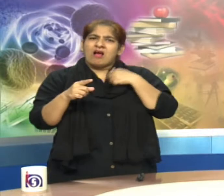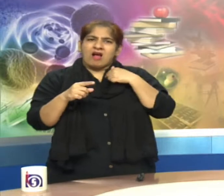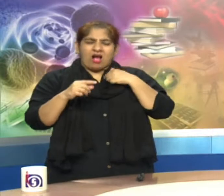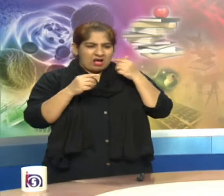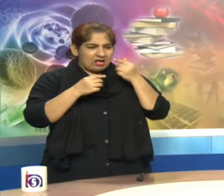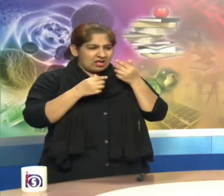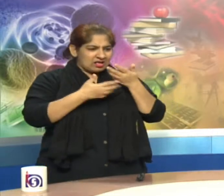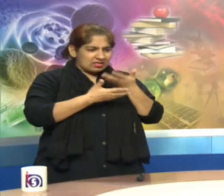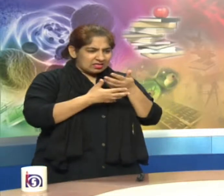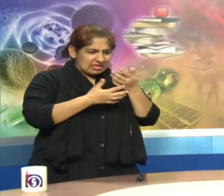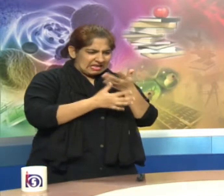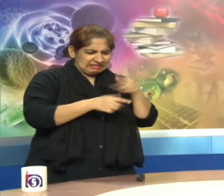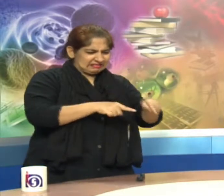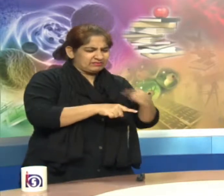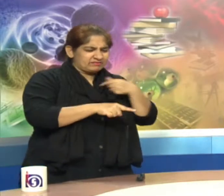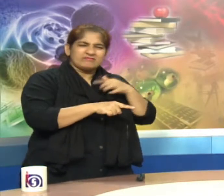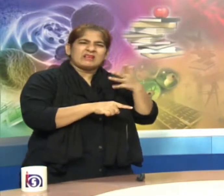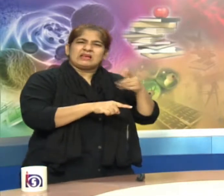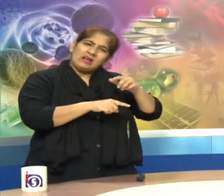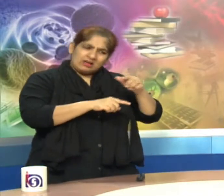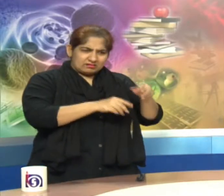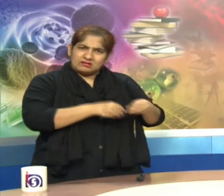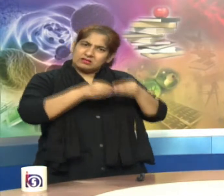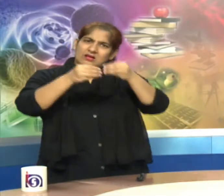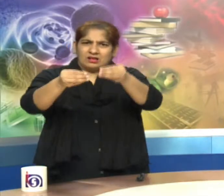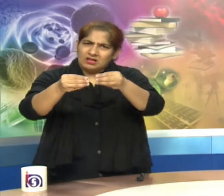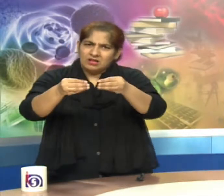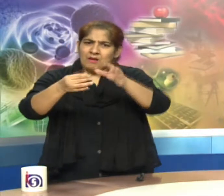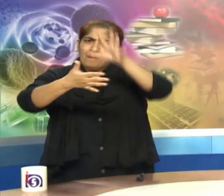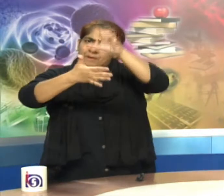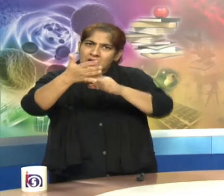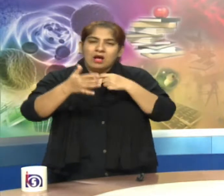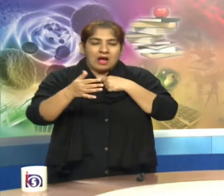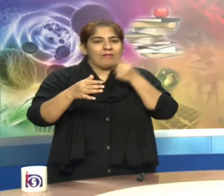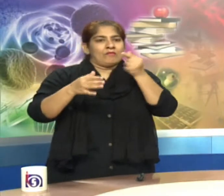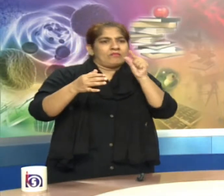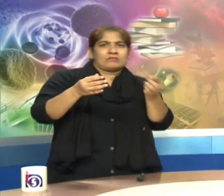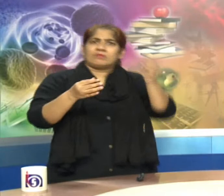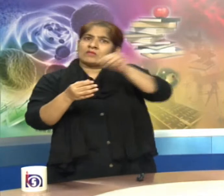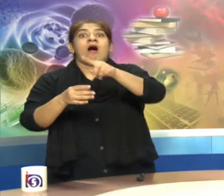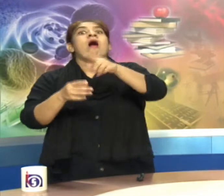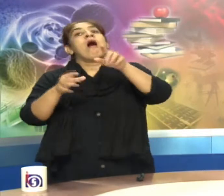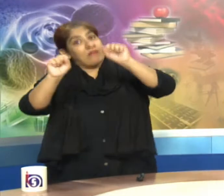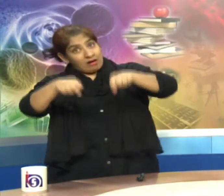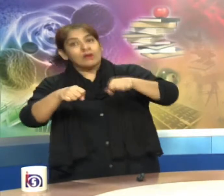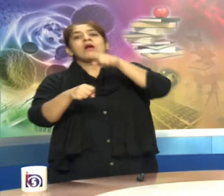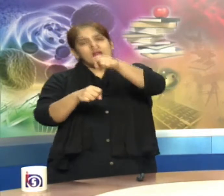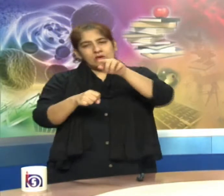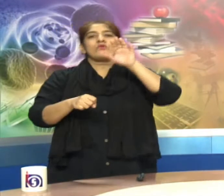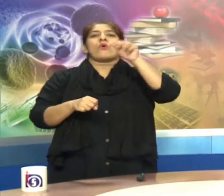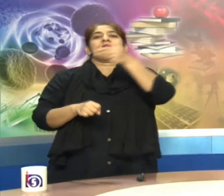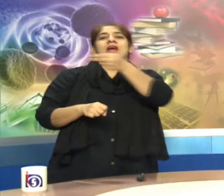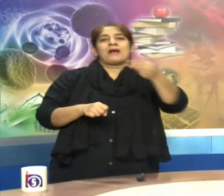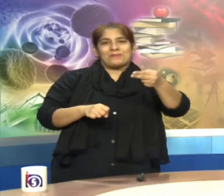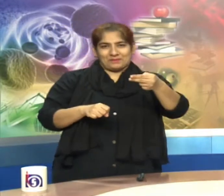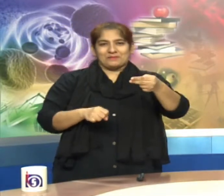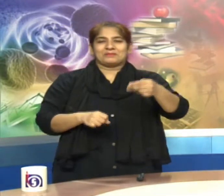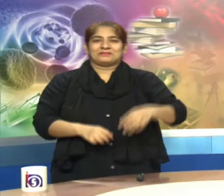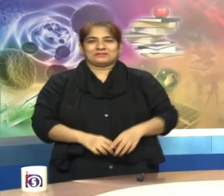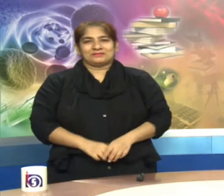if I have planned to buy something and company has given us